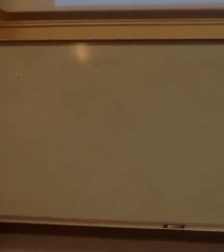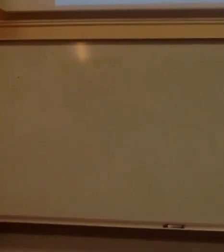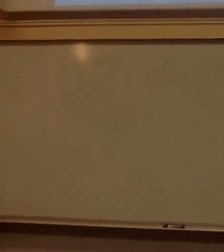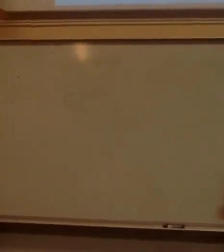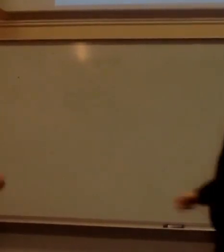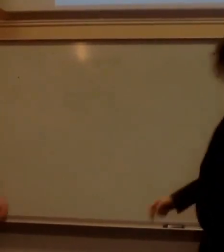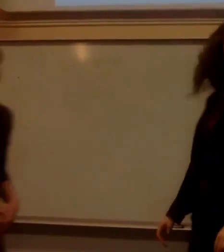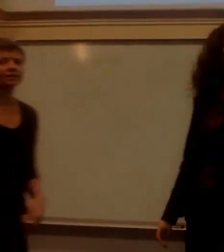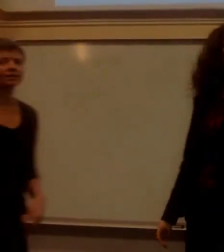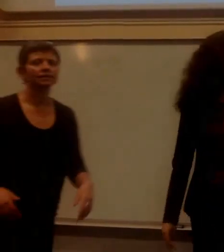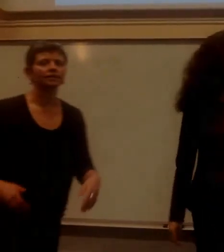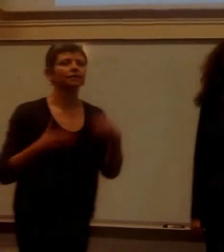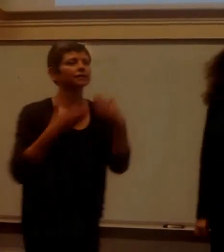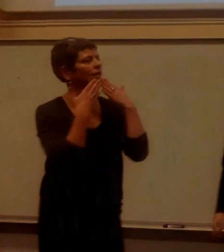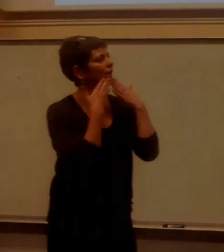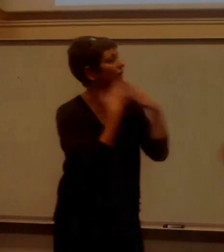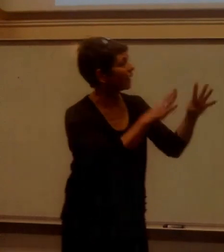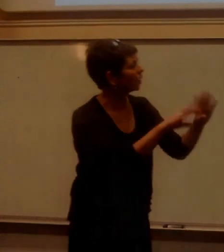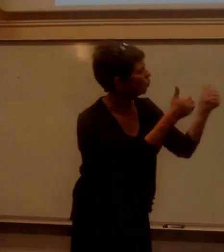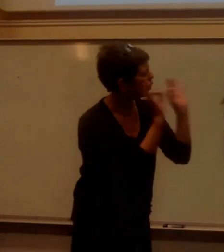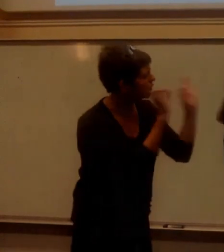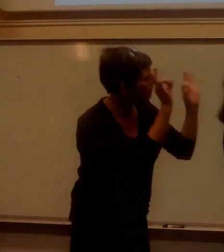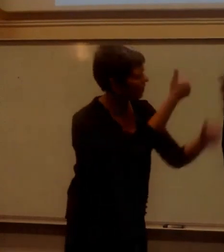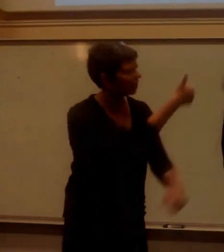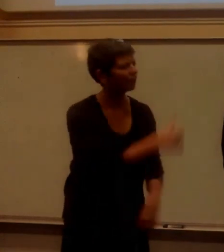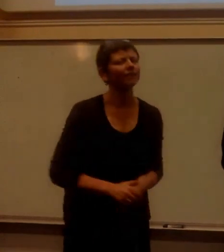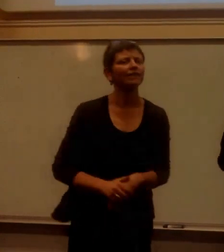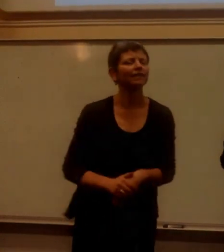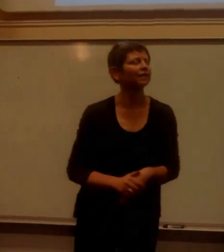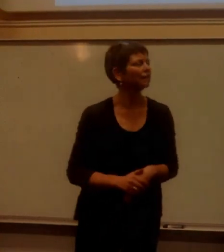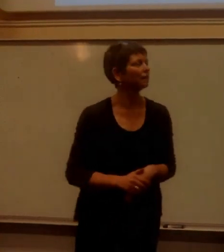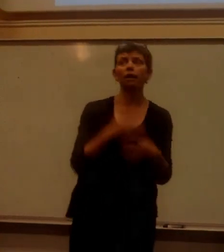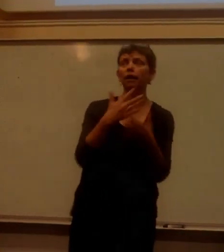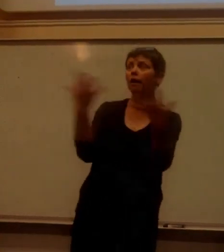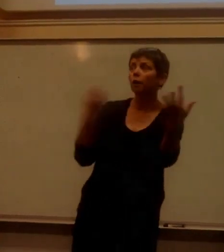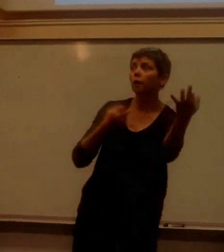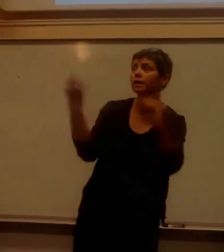Thanks very much, Rob. That was wonderful. Do we have any questions from the audience?